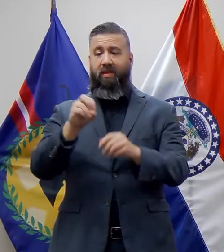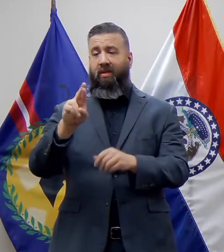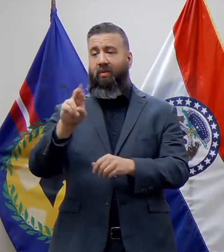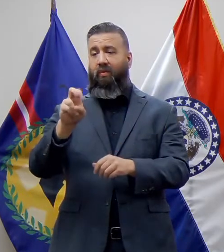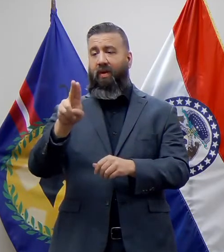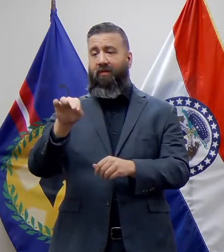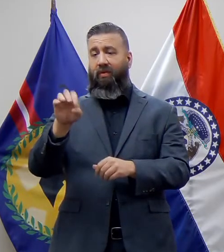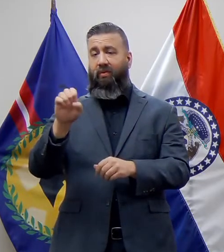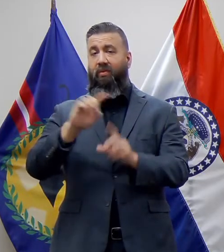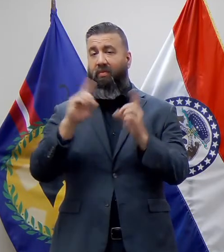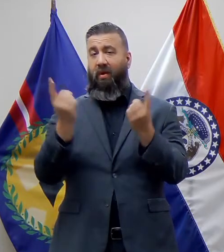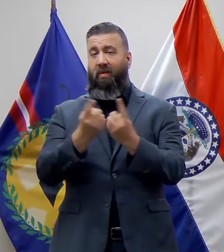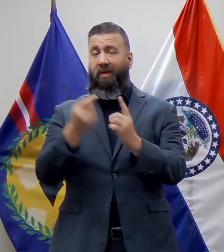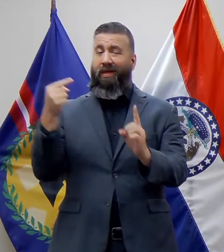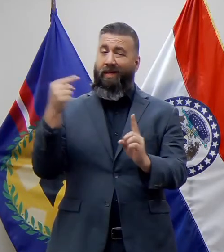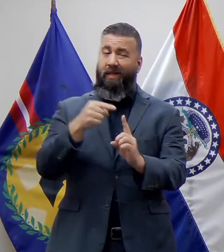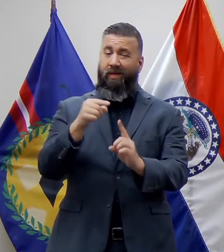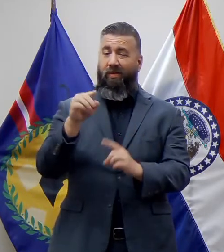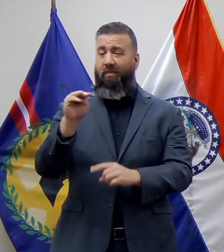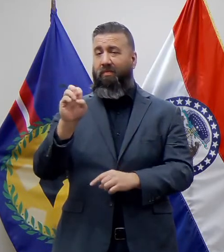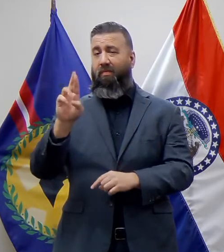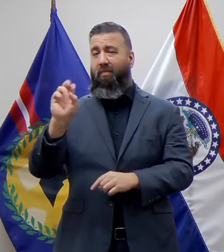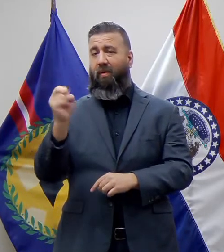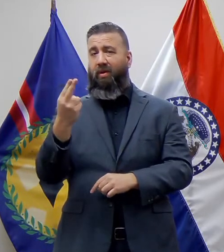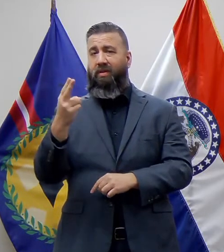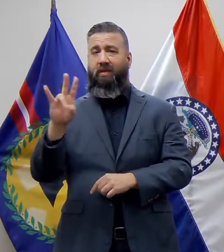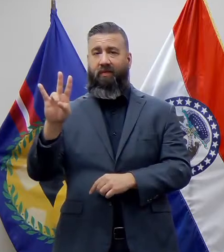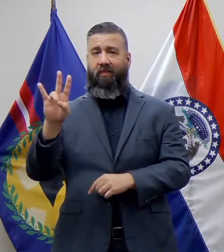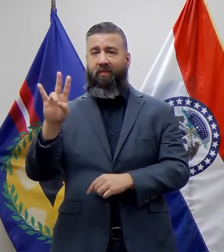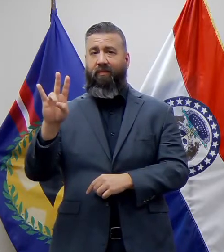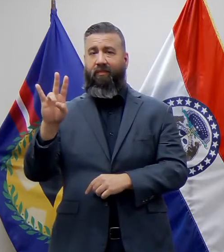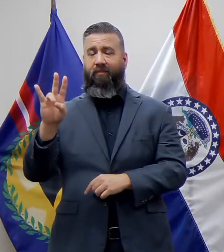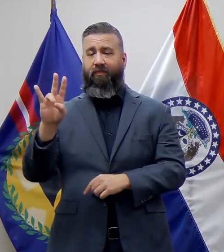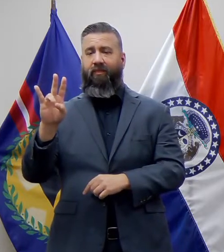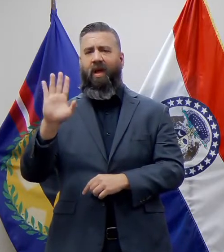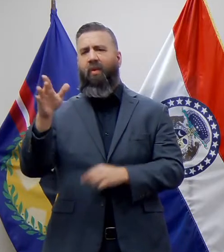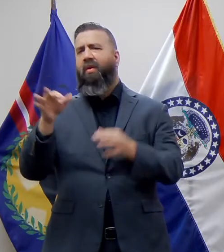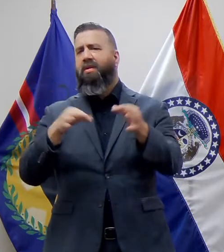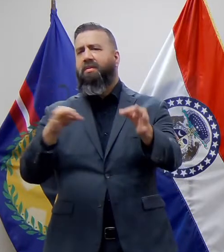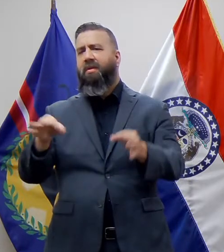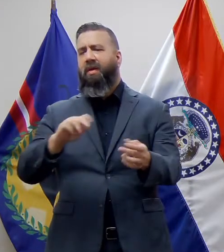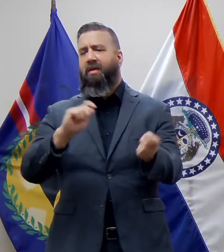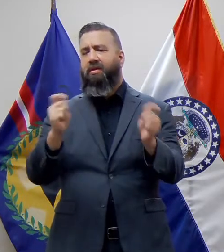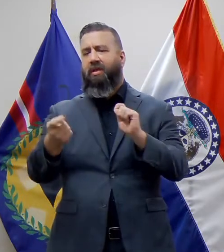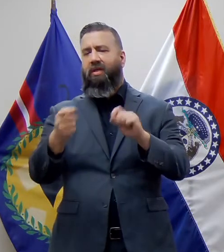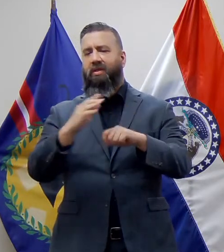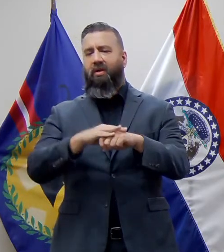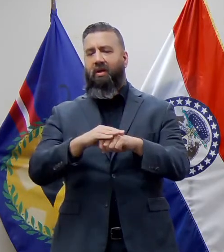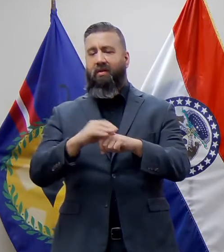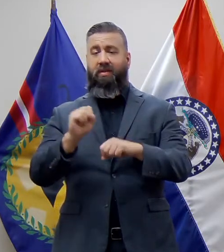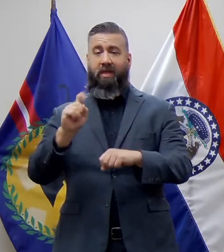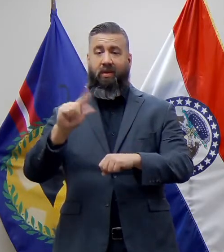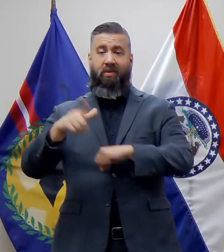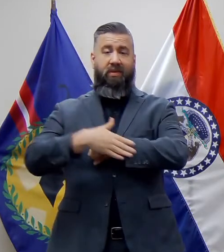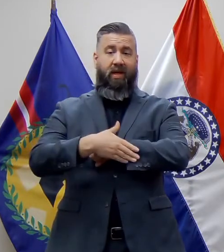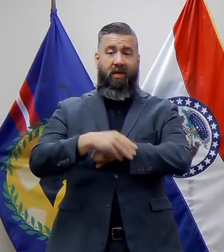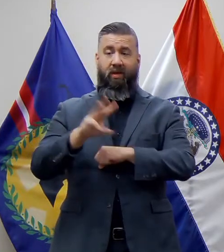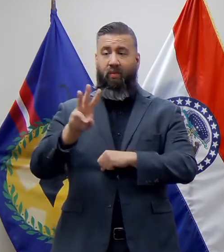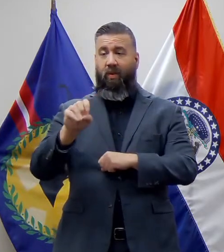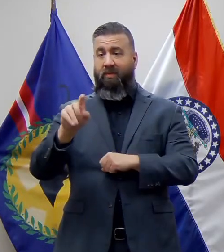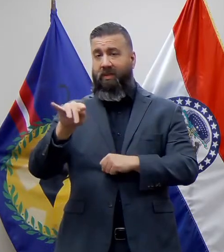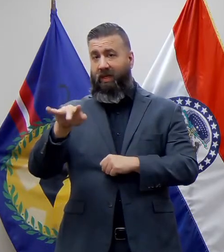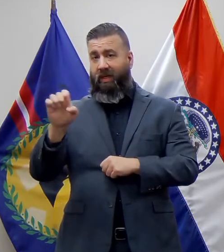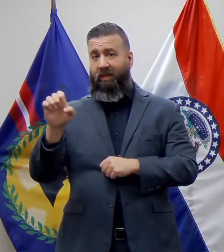7th. The changes will be highlighted on the county's website, through social media, and through a press release later today.